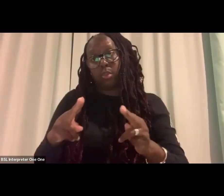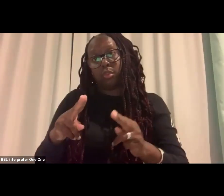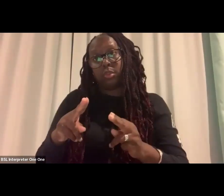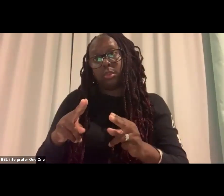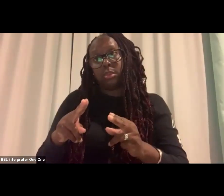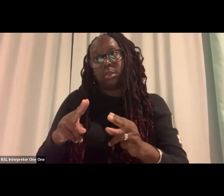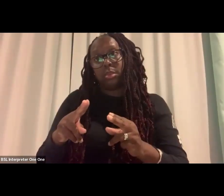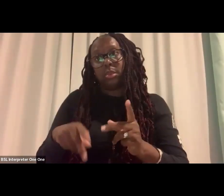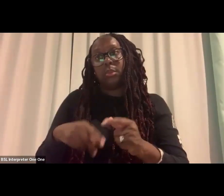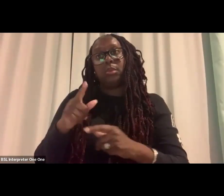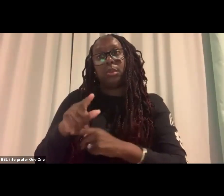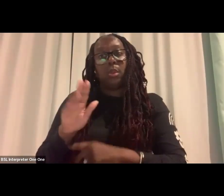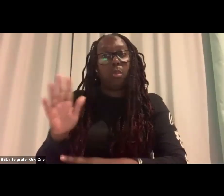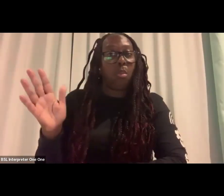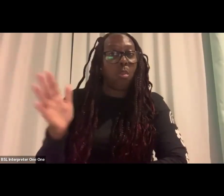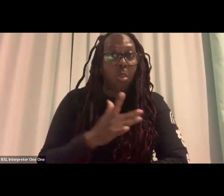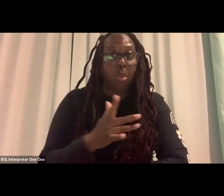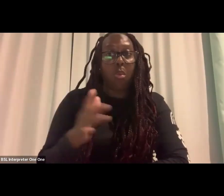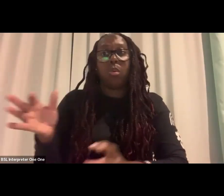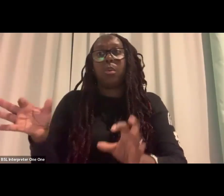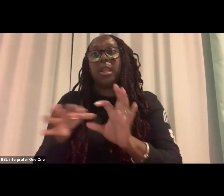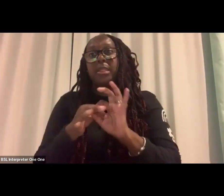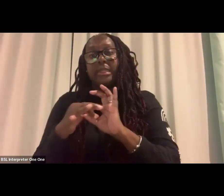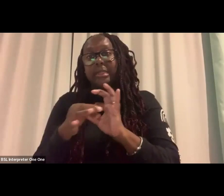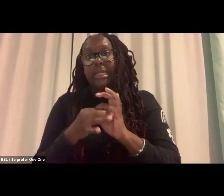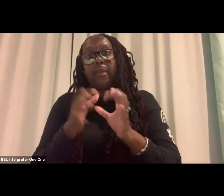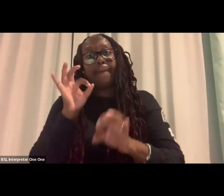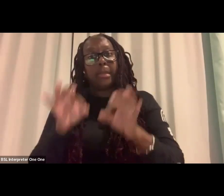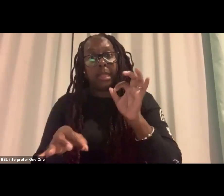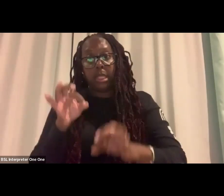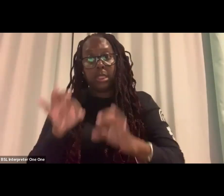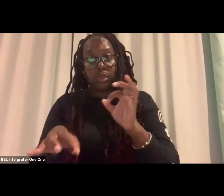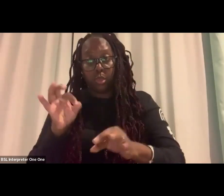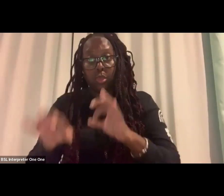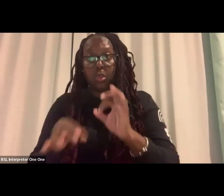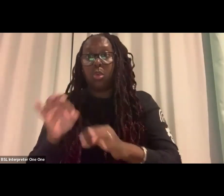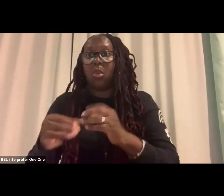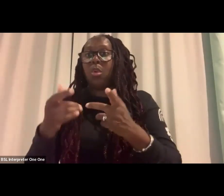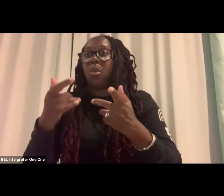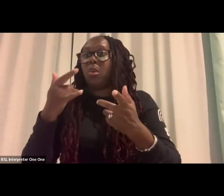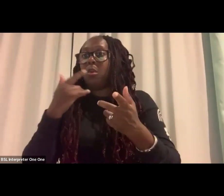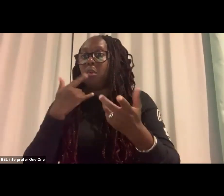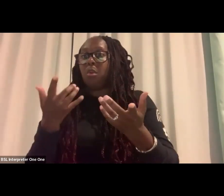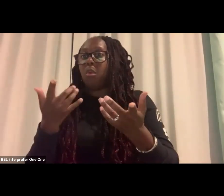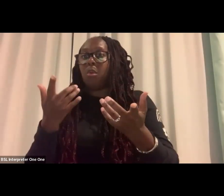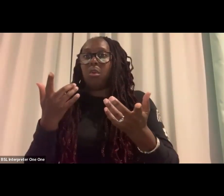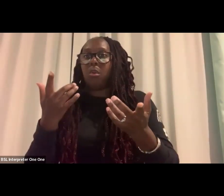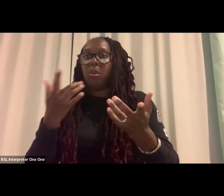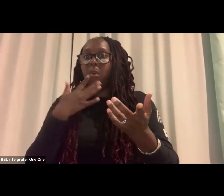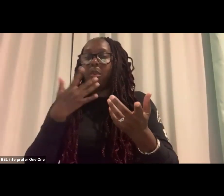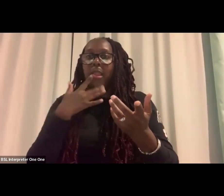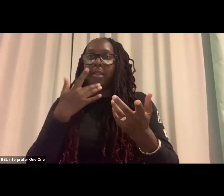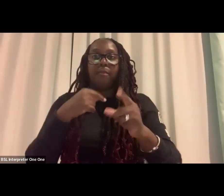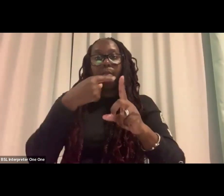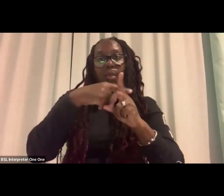and every impact criteria is related to a political or regulatory or sanitary objective. Here it's